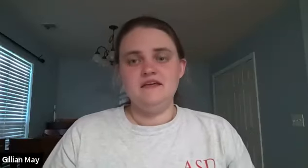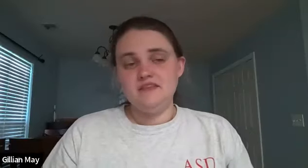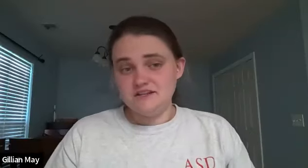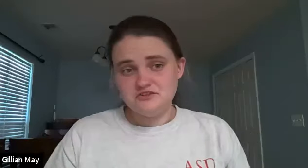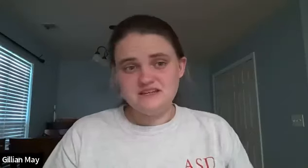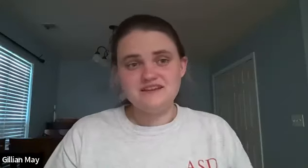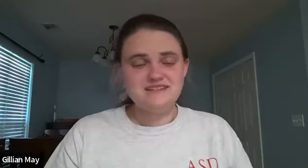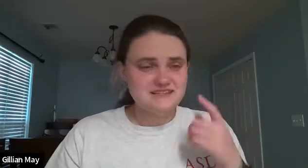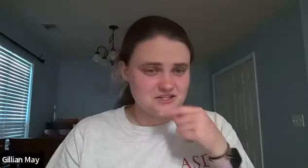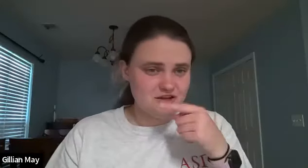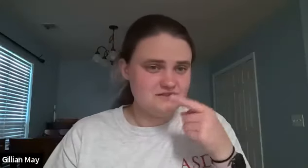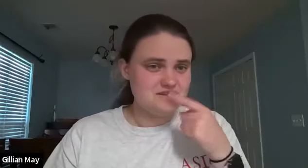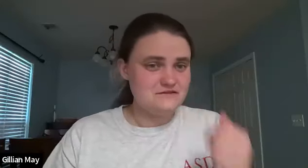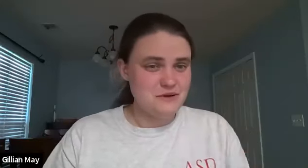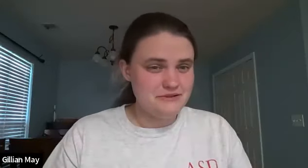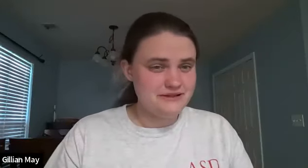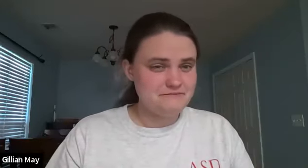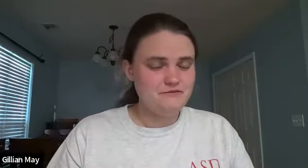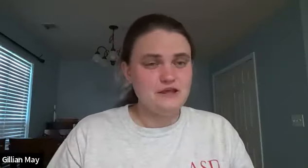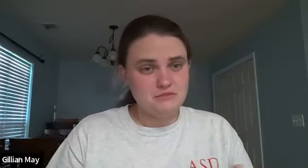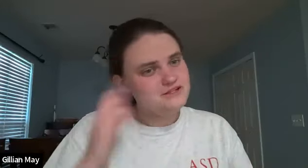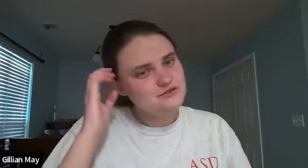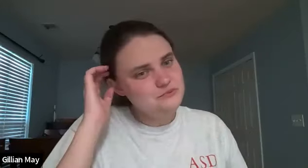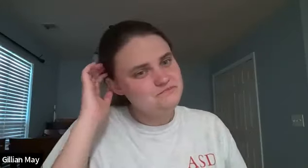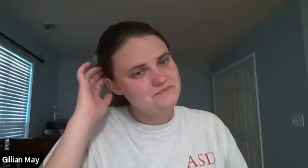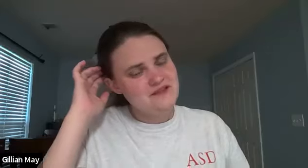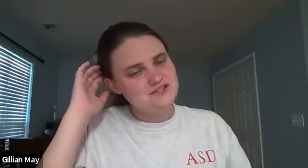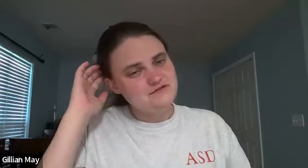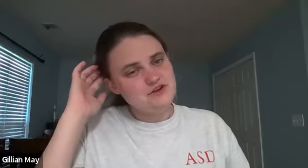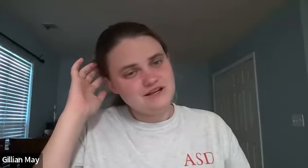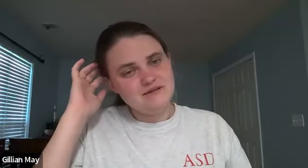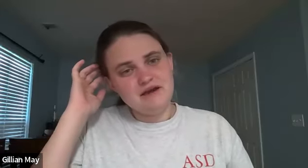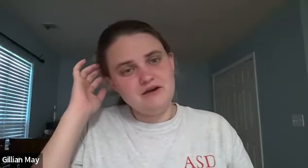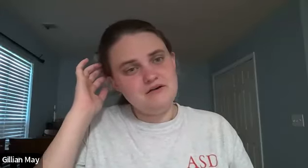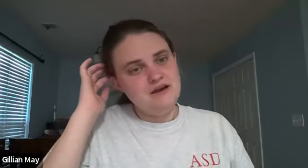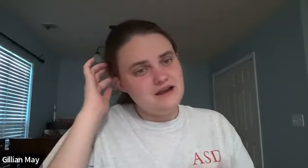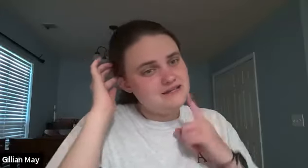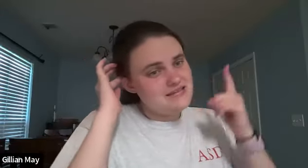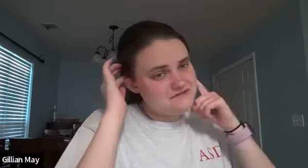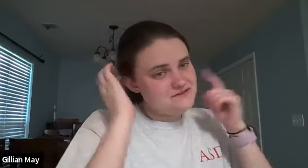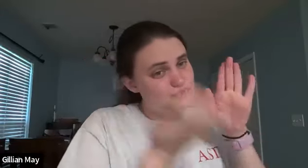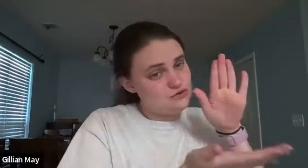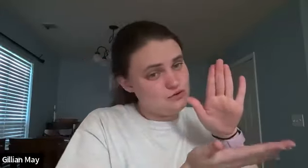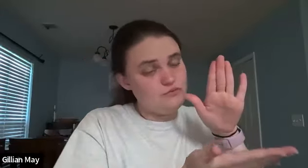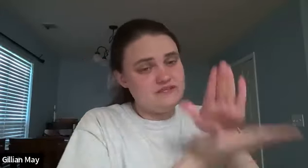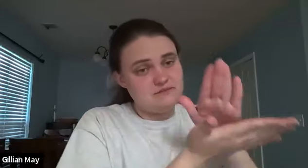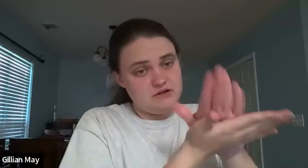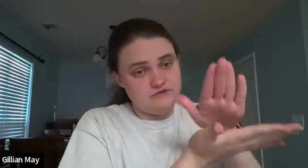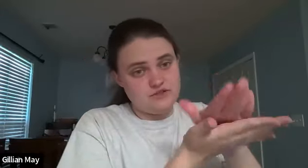The interesting thing is that's actually also the sign for public, for like public school. So if you're talking about a deaf, this is the motion for